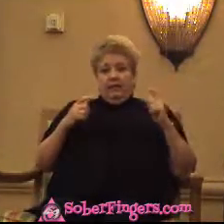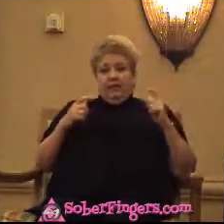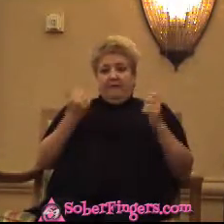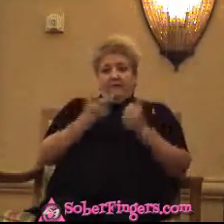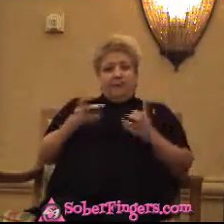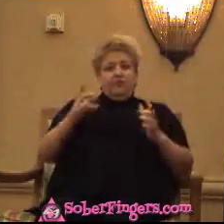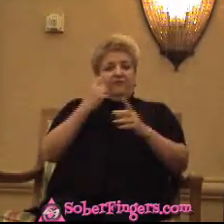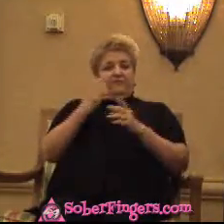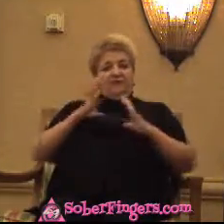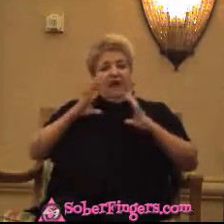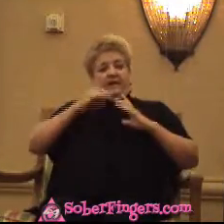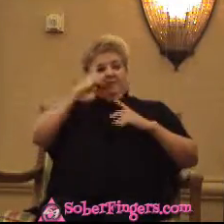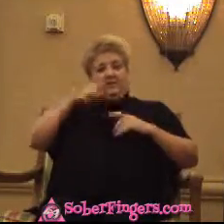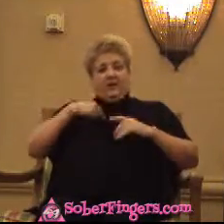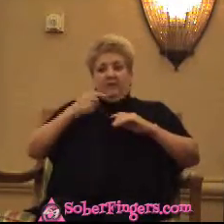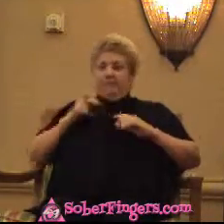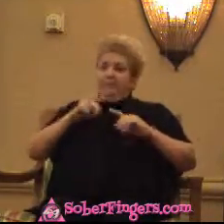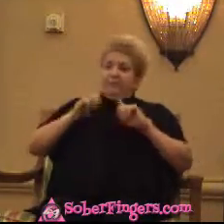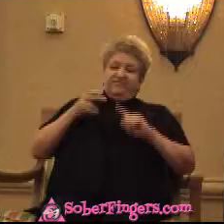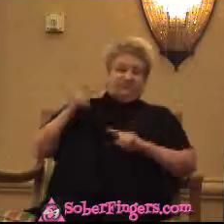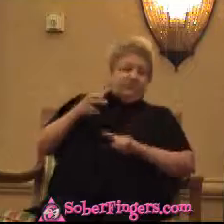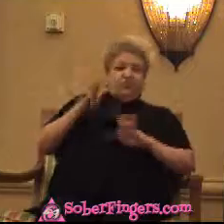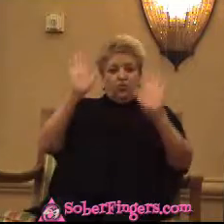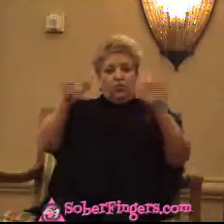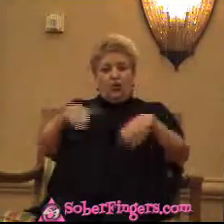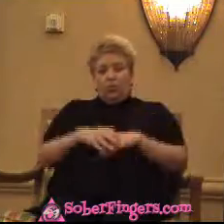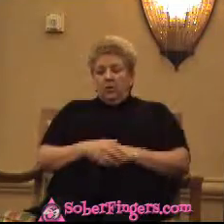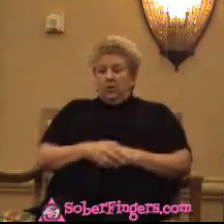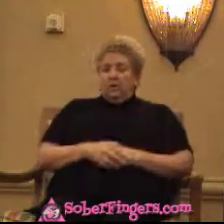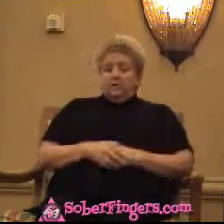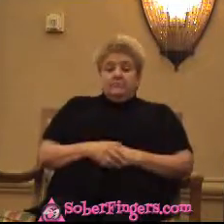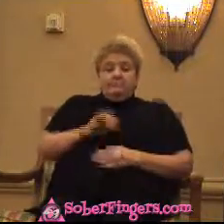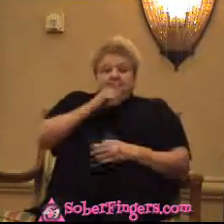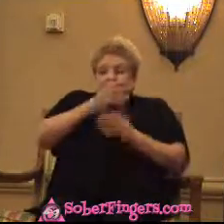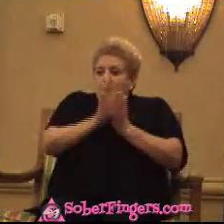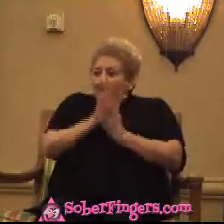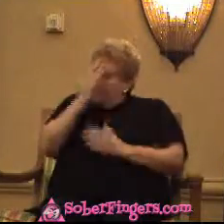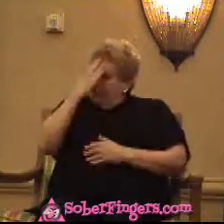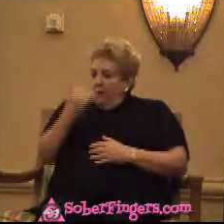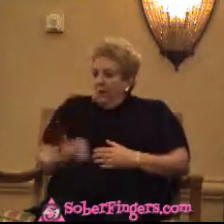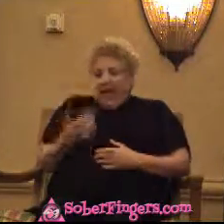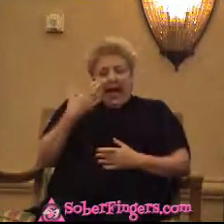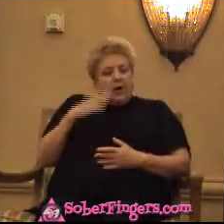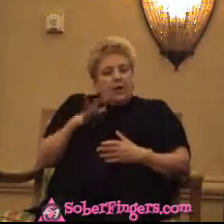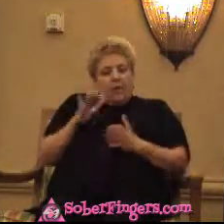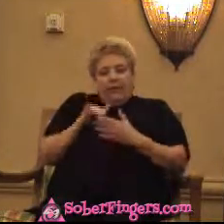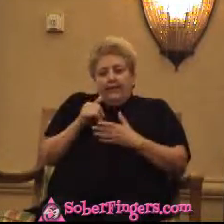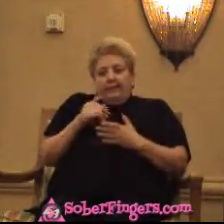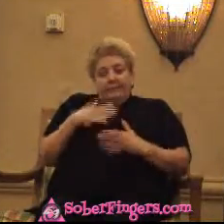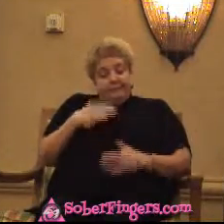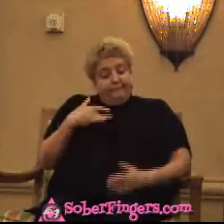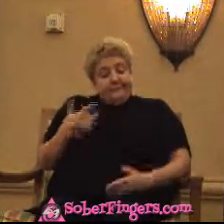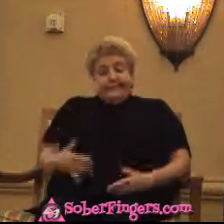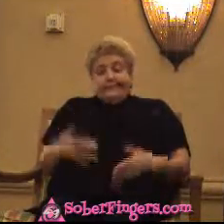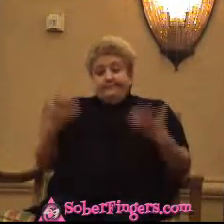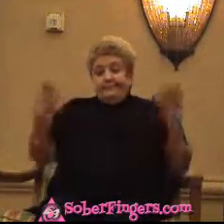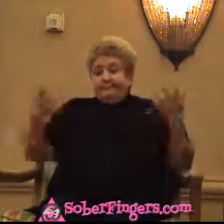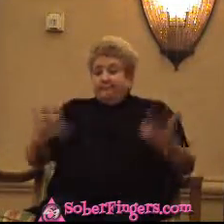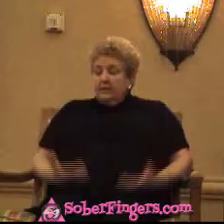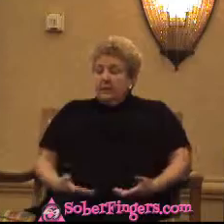know, that's just the way it is. Don't ask me why, I don't know. I don't know why I'm that way. That's the way I am. Anyway, so I